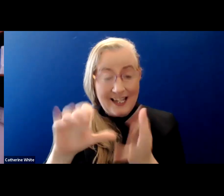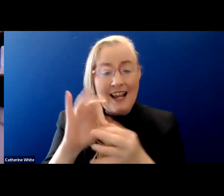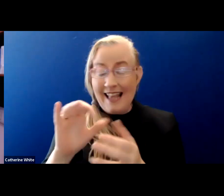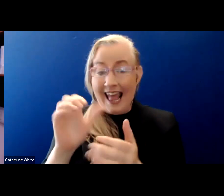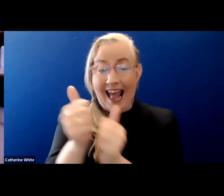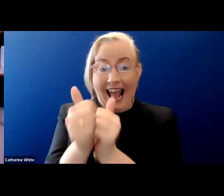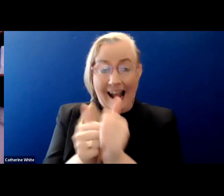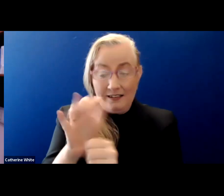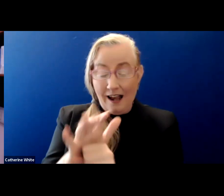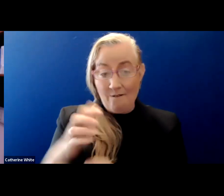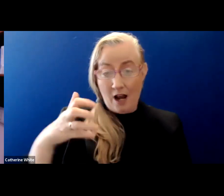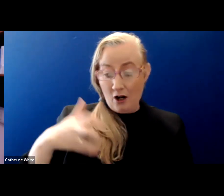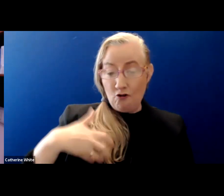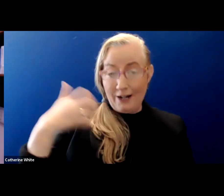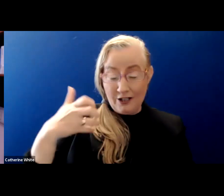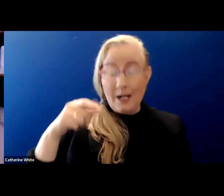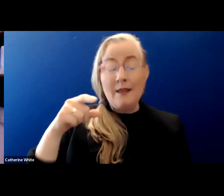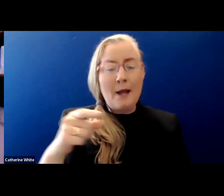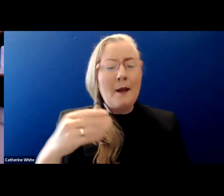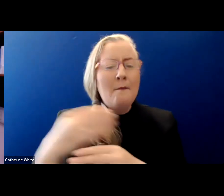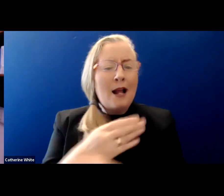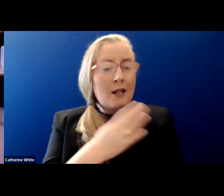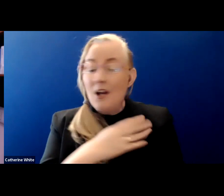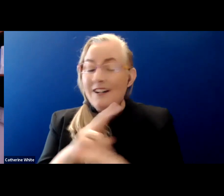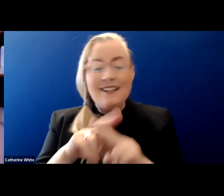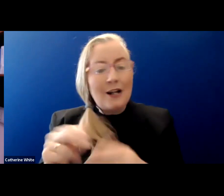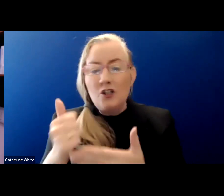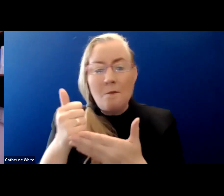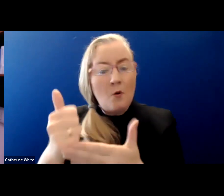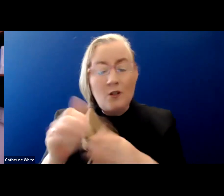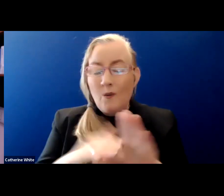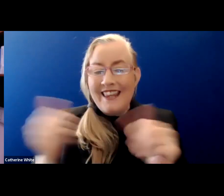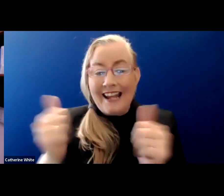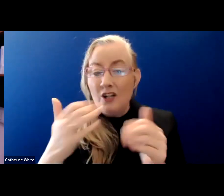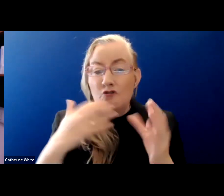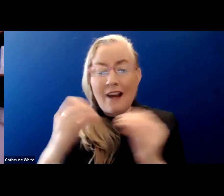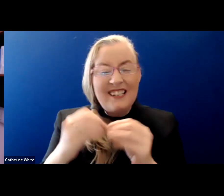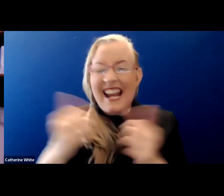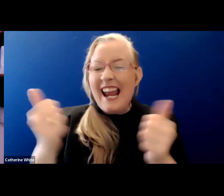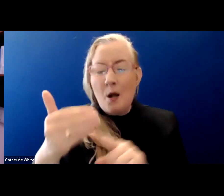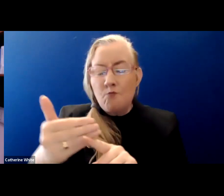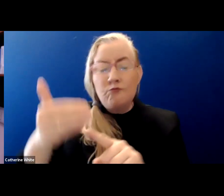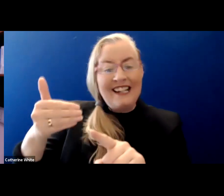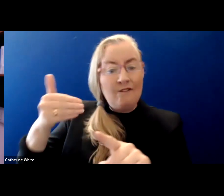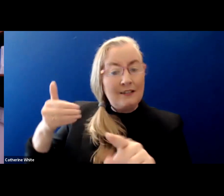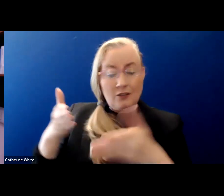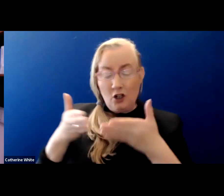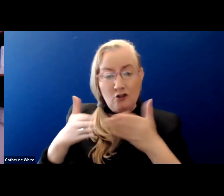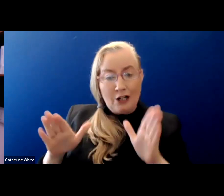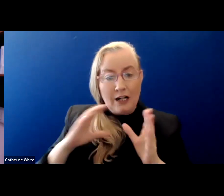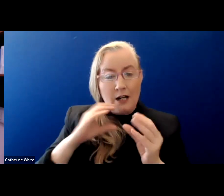aggression, this position by the committee was not supported with any reference to previous general comments or to